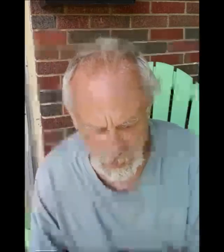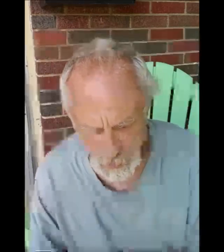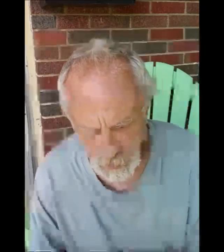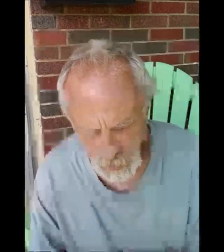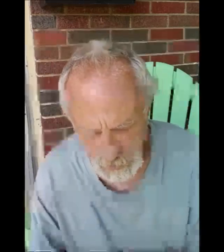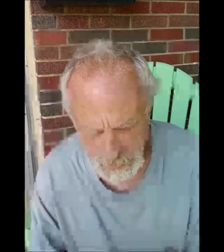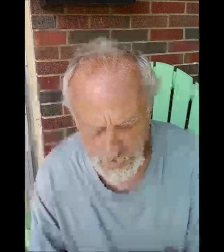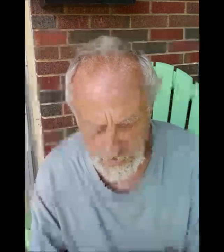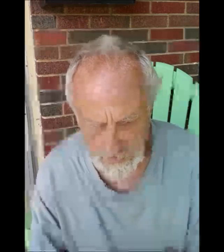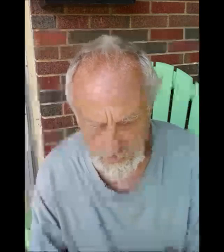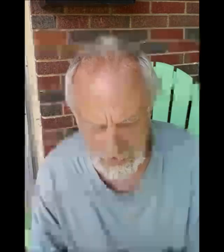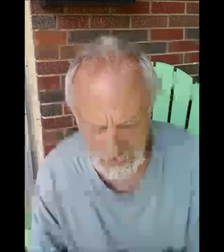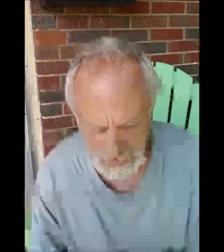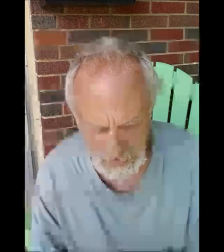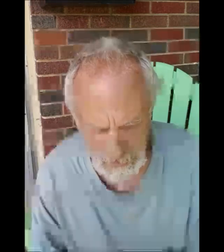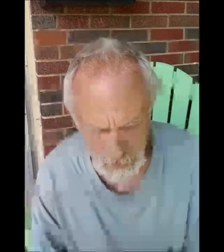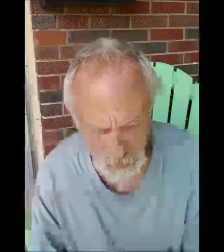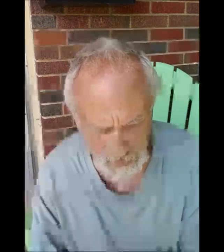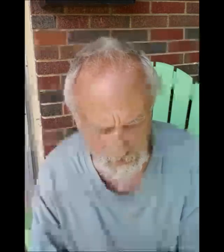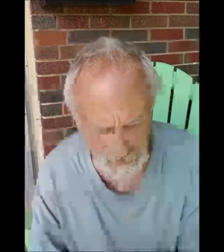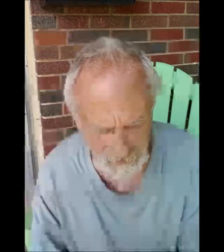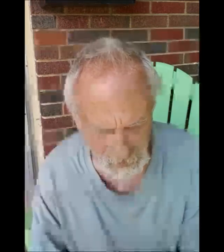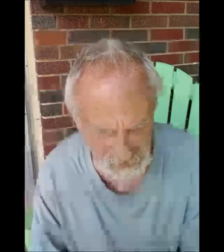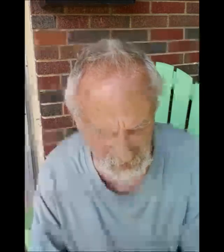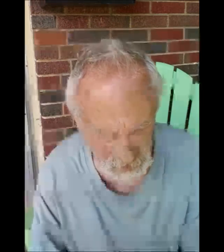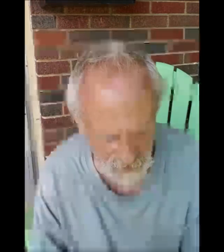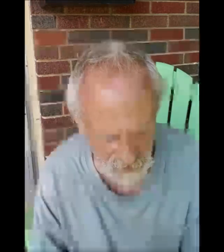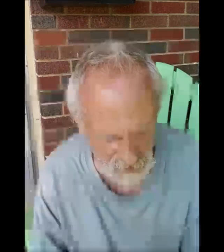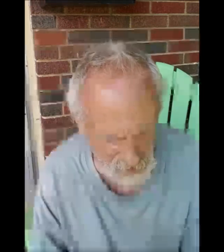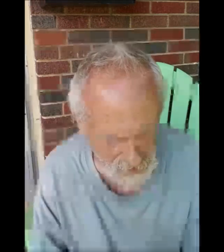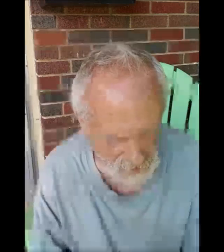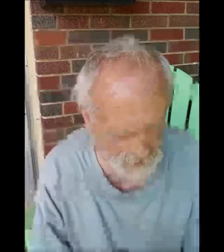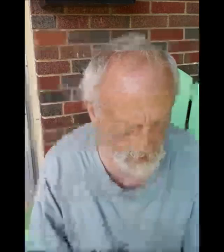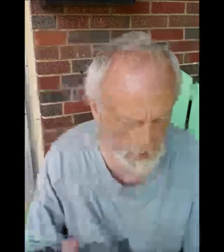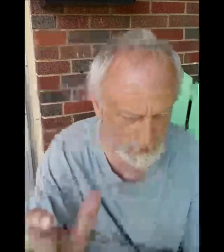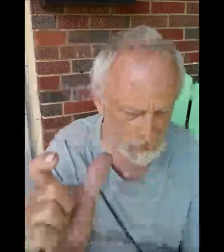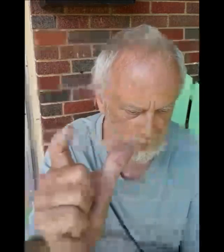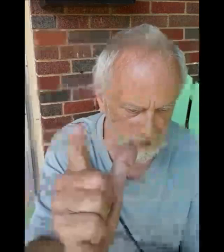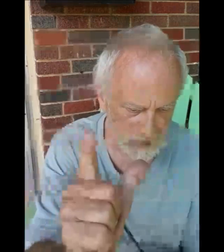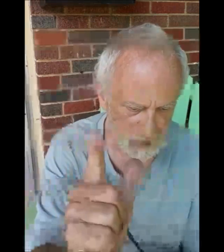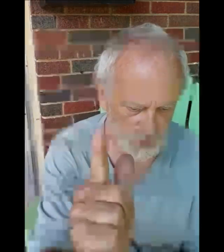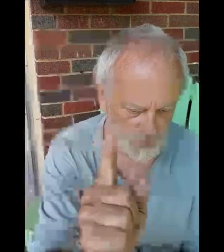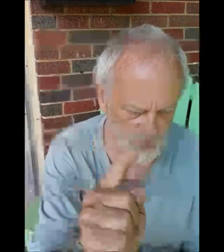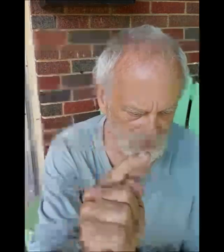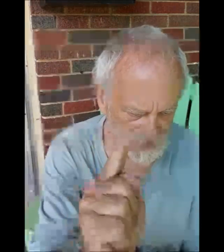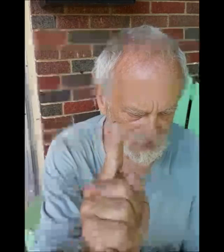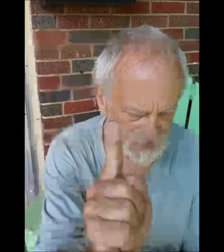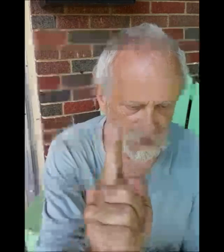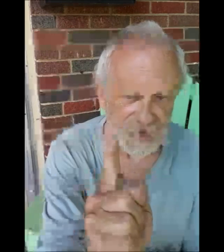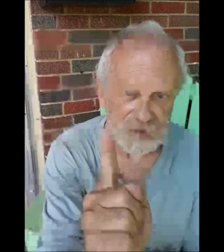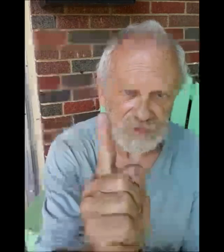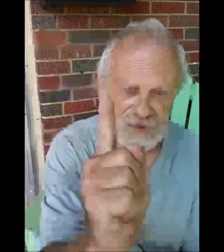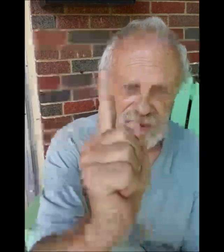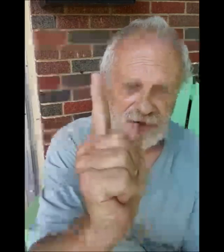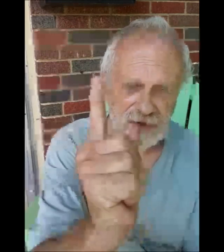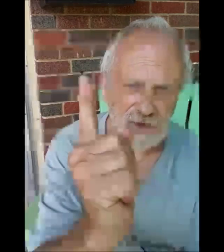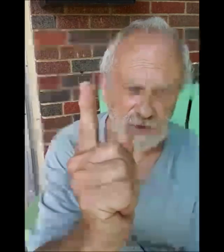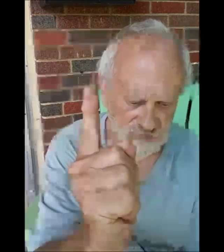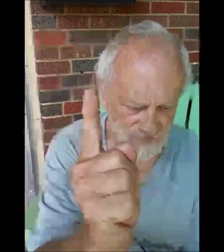the word man is said by holding up the first finger and doubling the rest of the hand into a